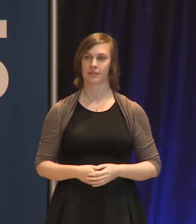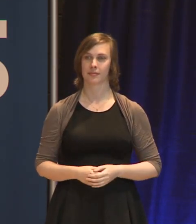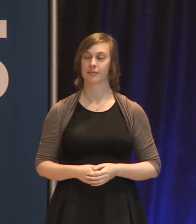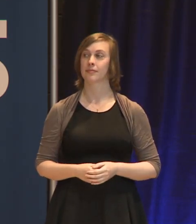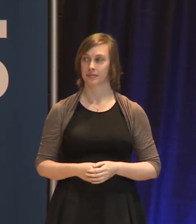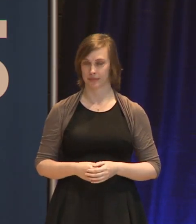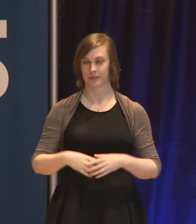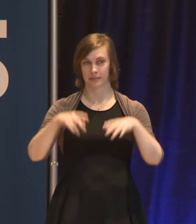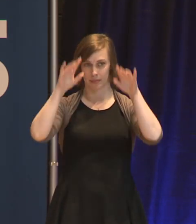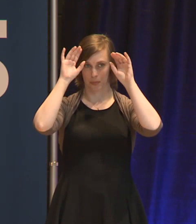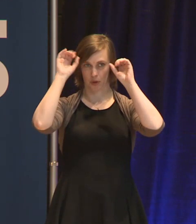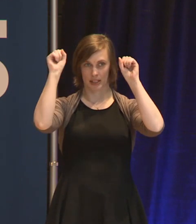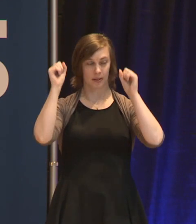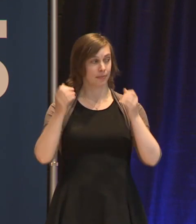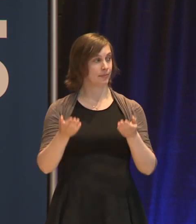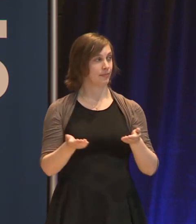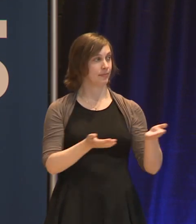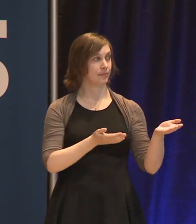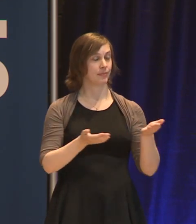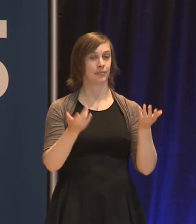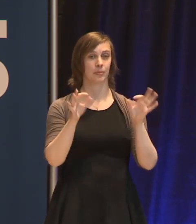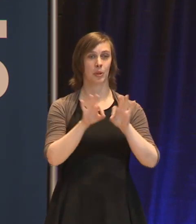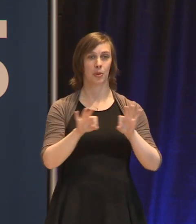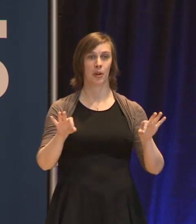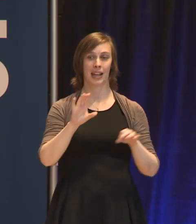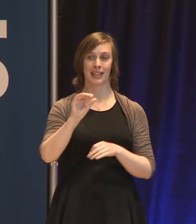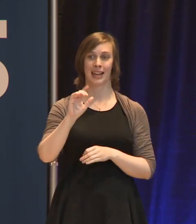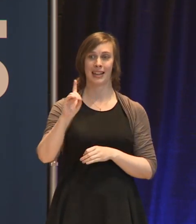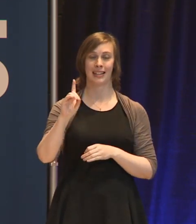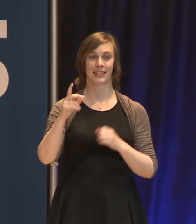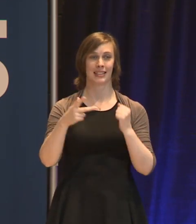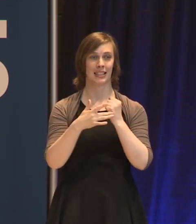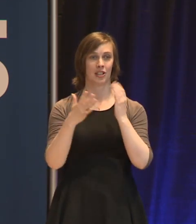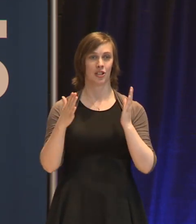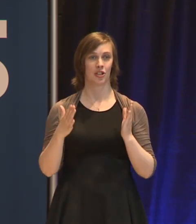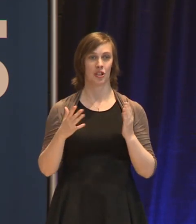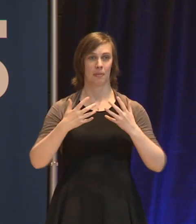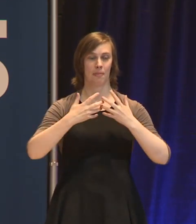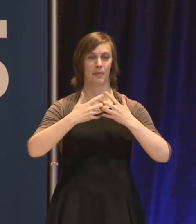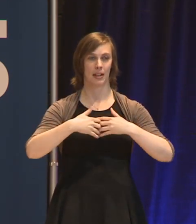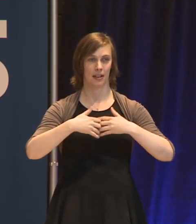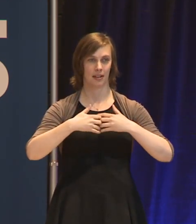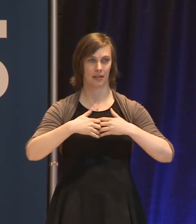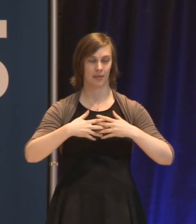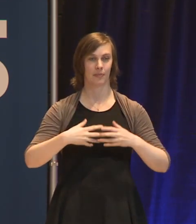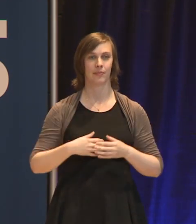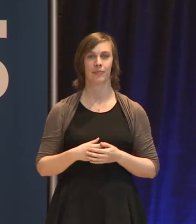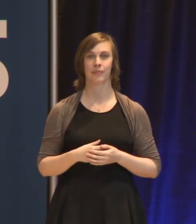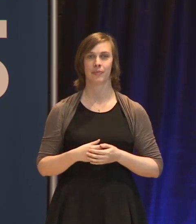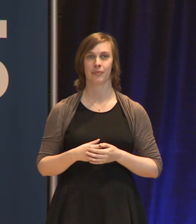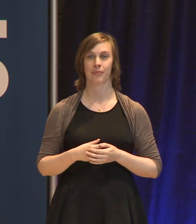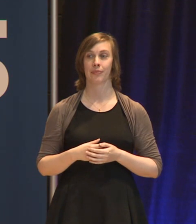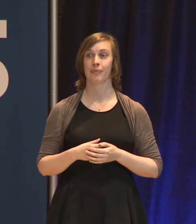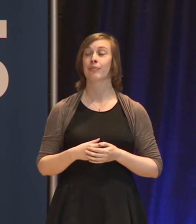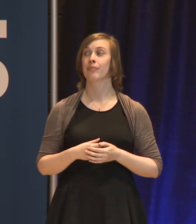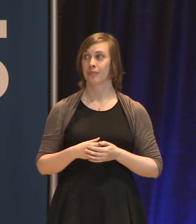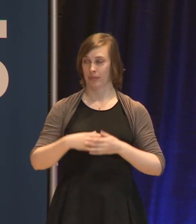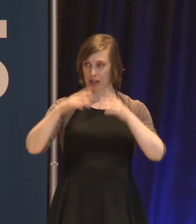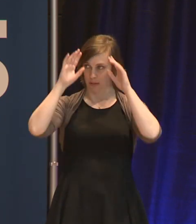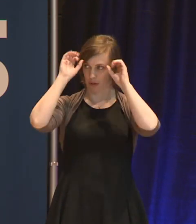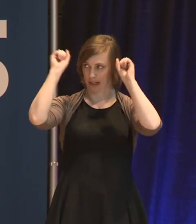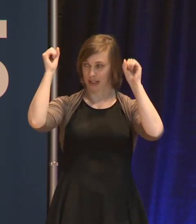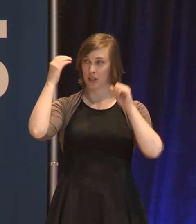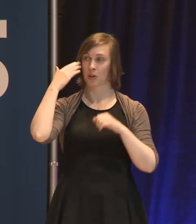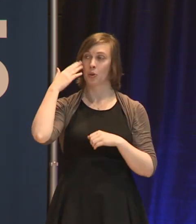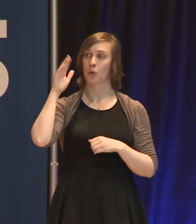Mr. President, the candidates for the diploma in CAD Technician Mechanical. Mr. President, it is a tradition in the Nova